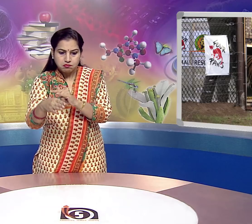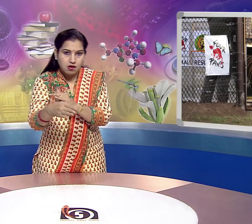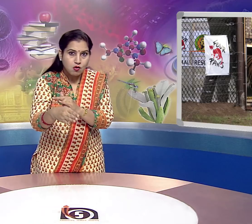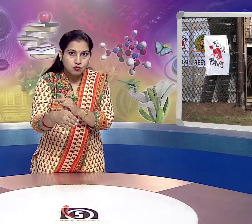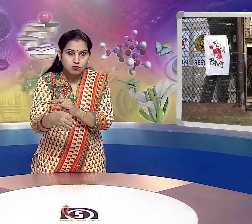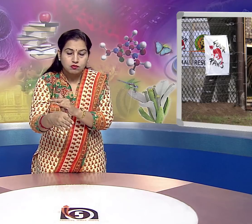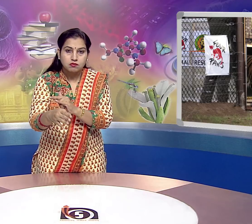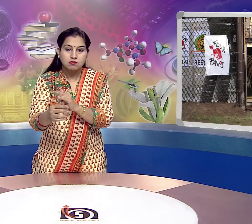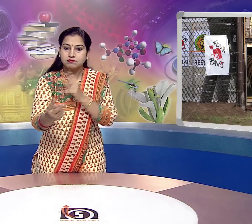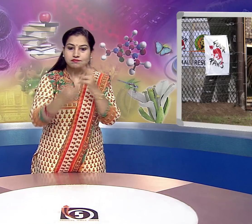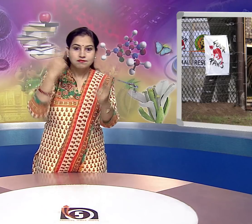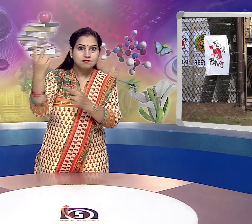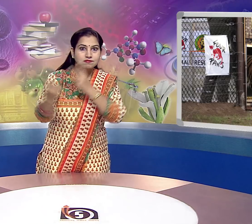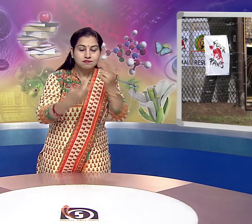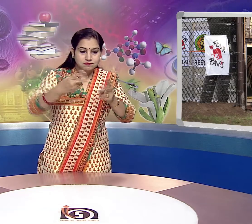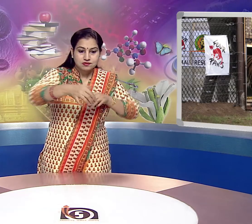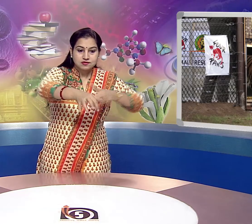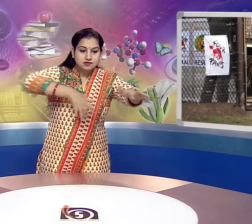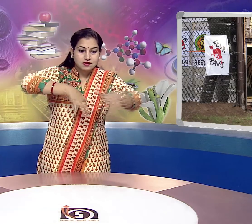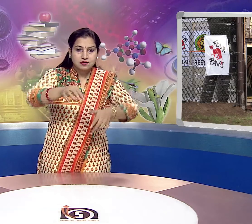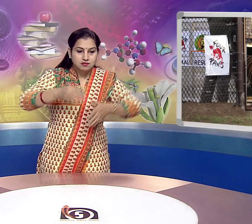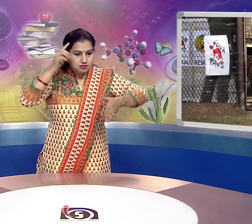and roams the street of the city.